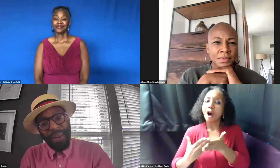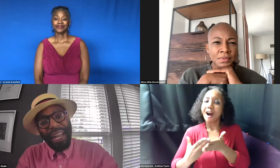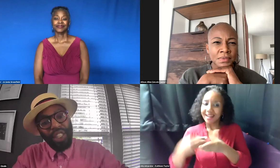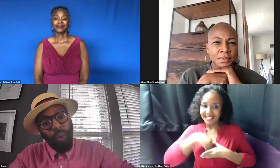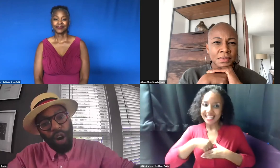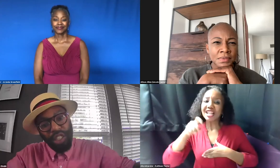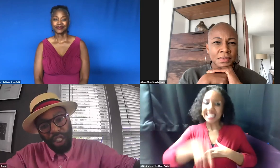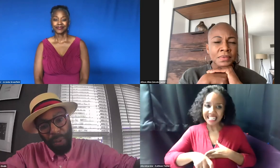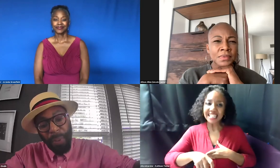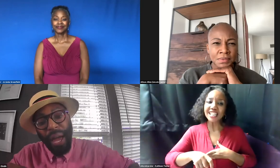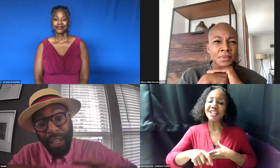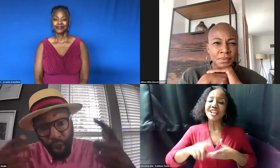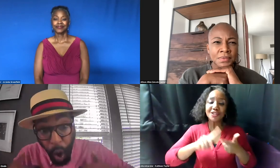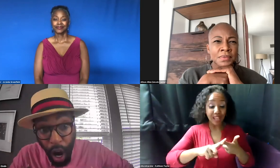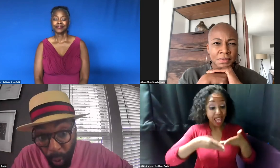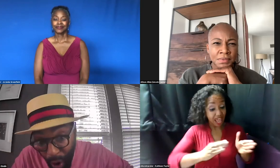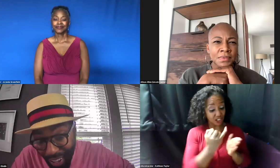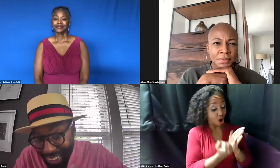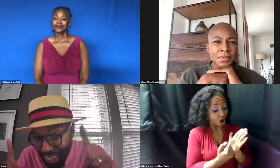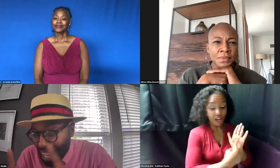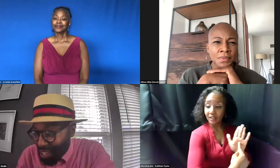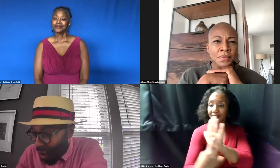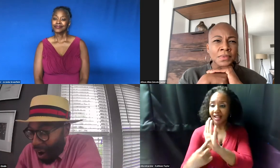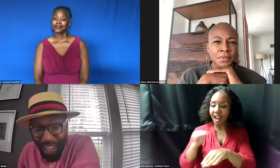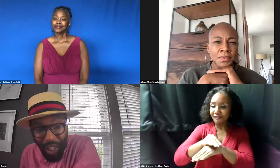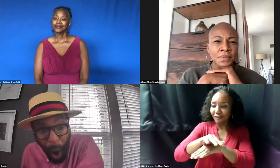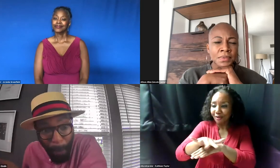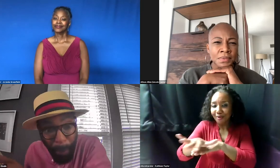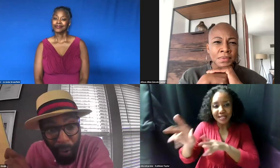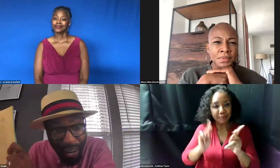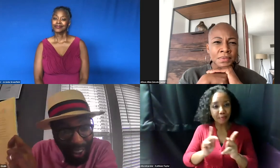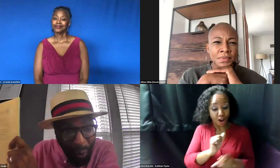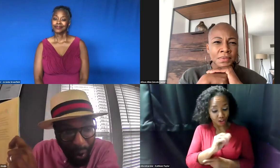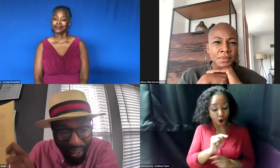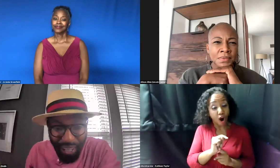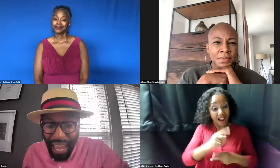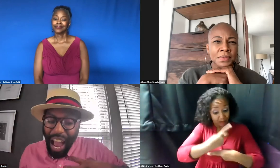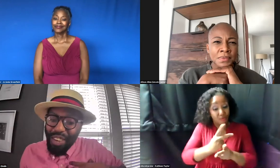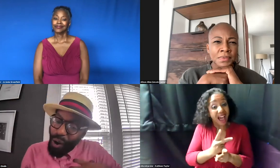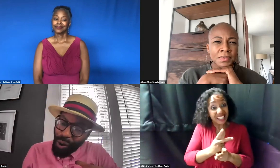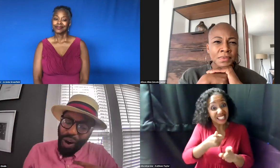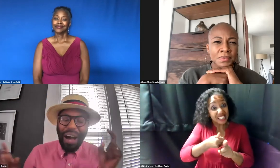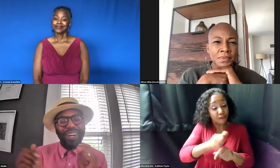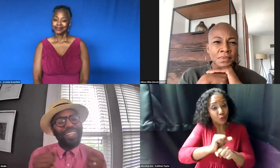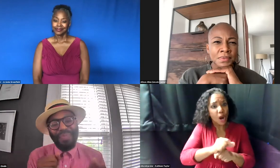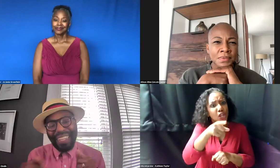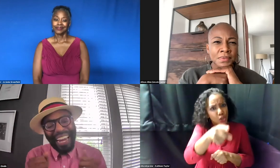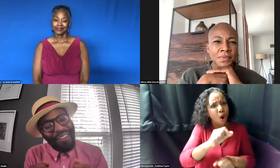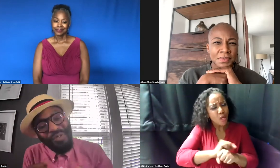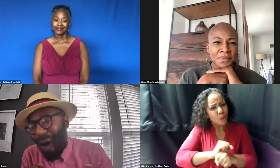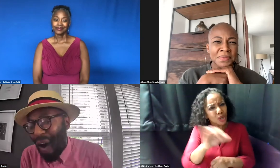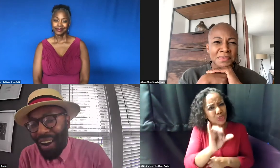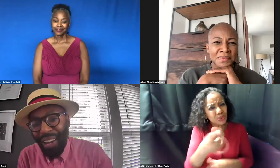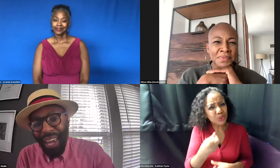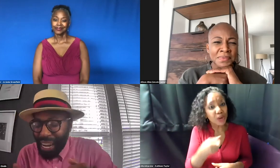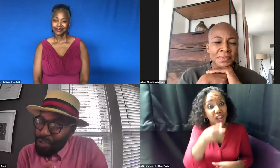how to be able to let your work touch people, and you are your work. Mm-hmm. The art is the art, the product is your work, and you are the work. I want us to get back to the idea of